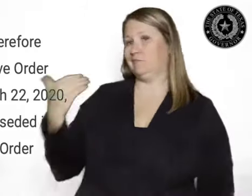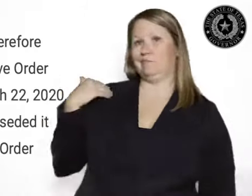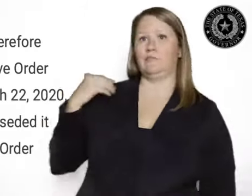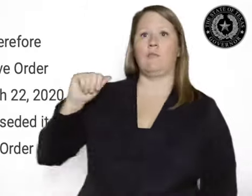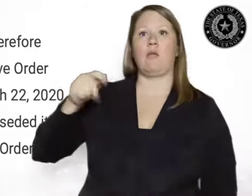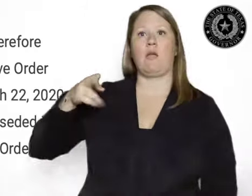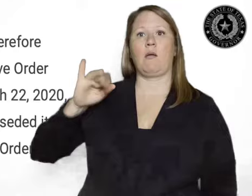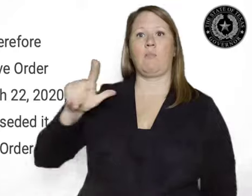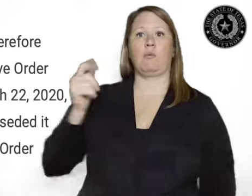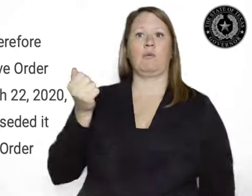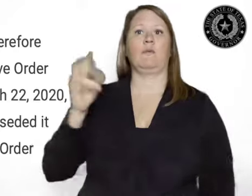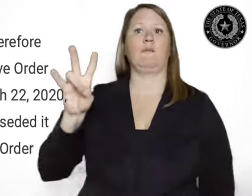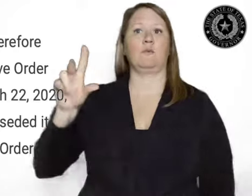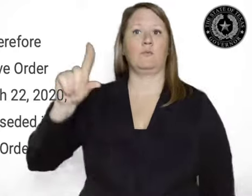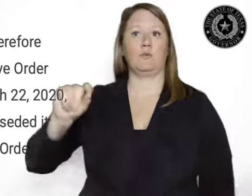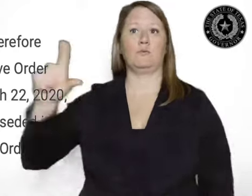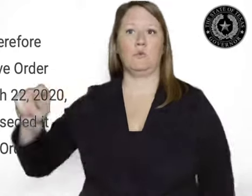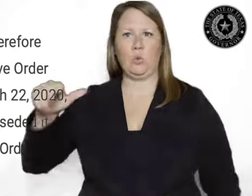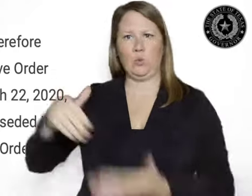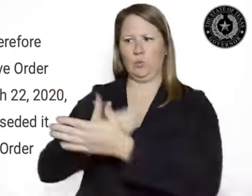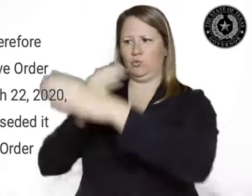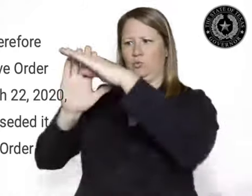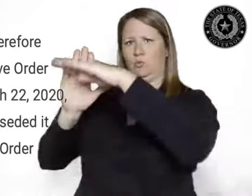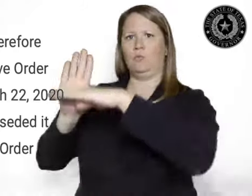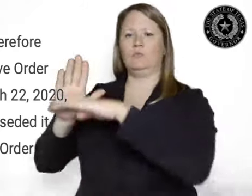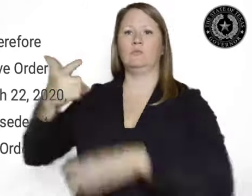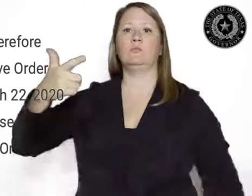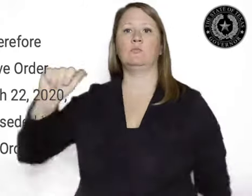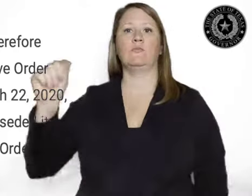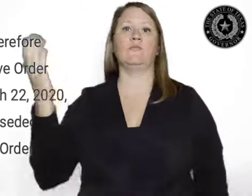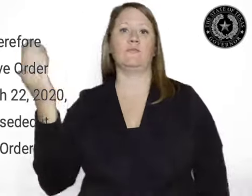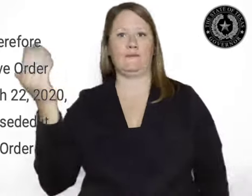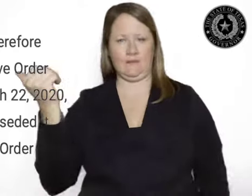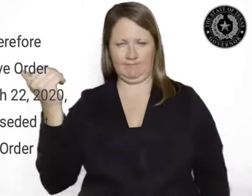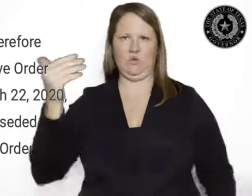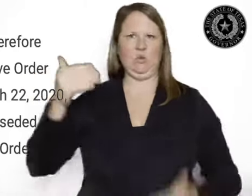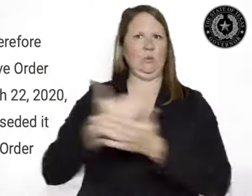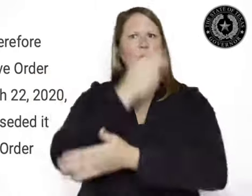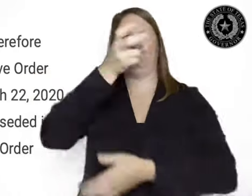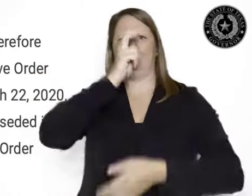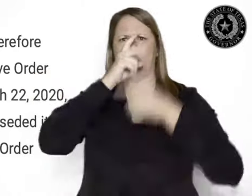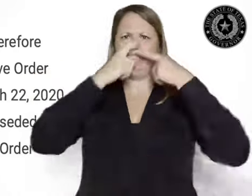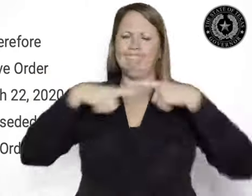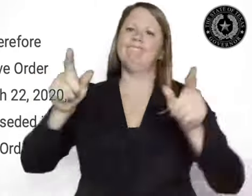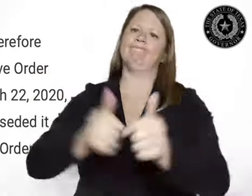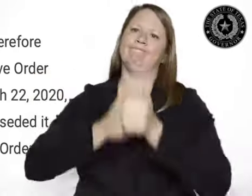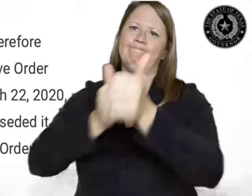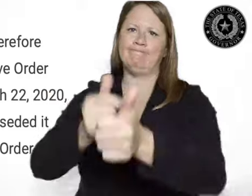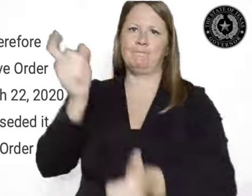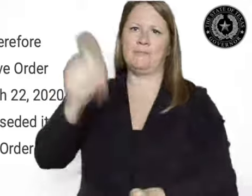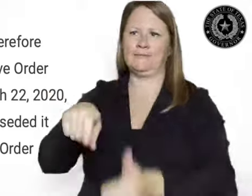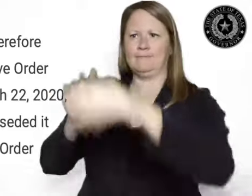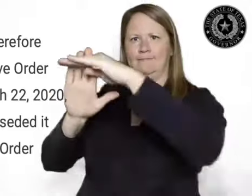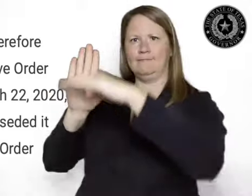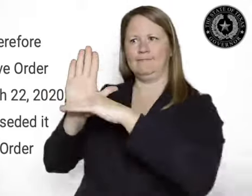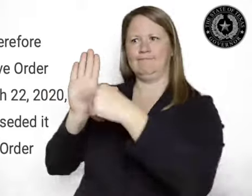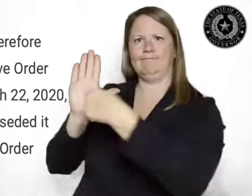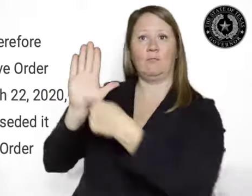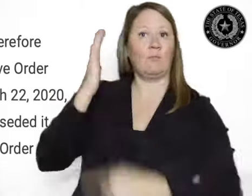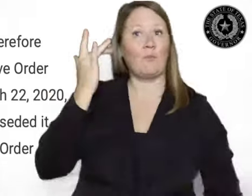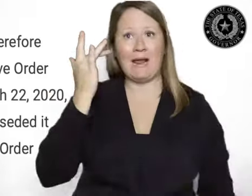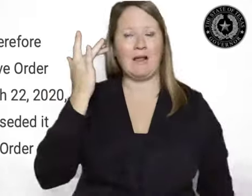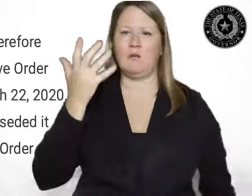2020, and then superseded it with Executive Order GA15 on April 17,